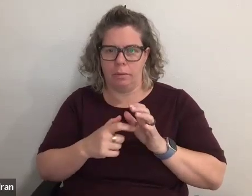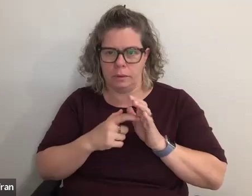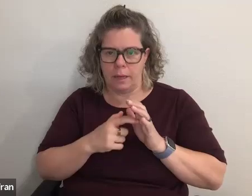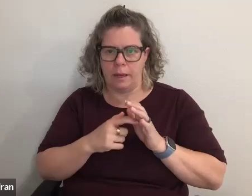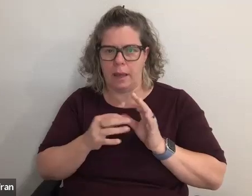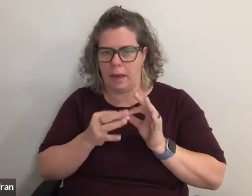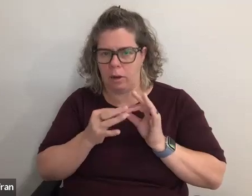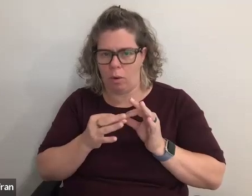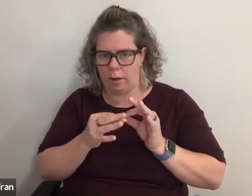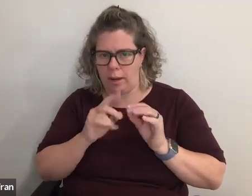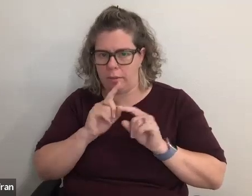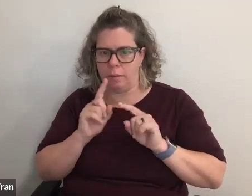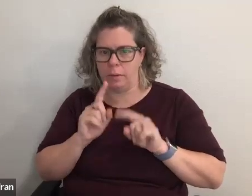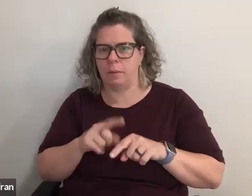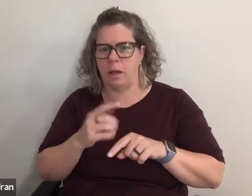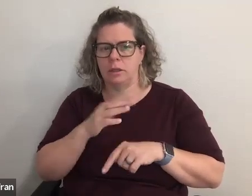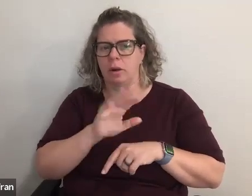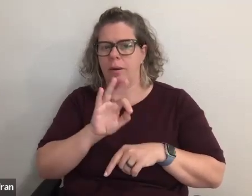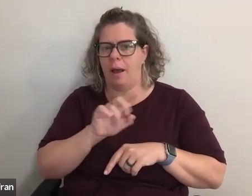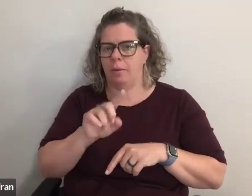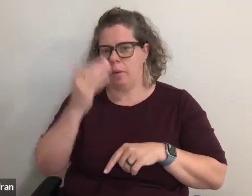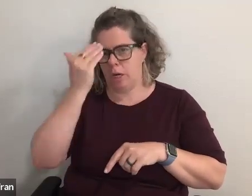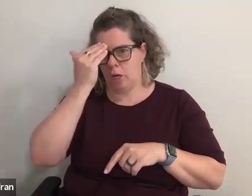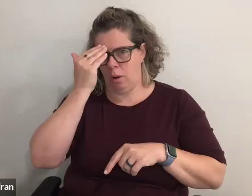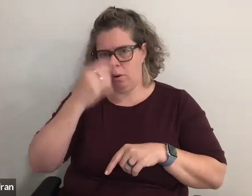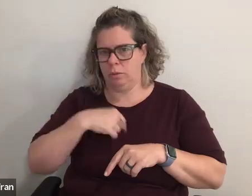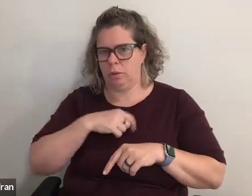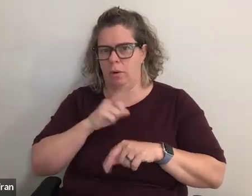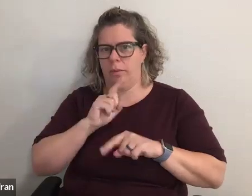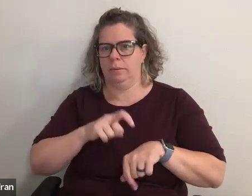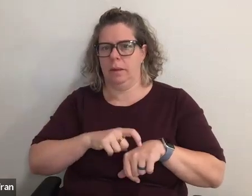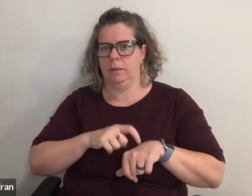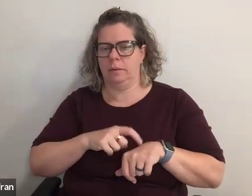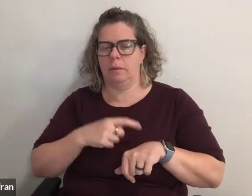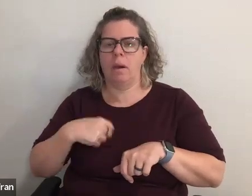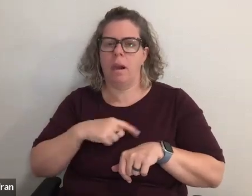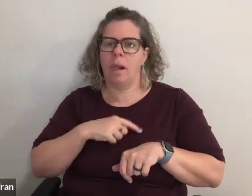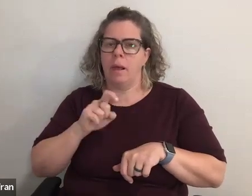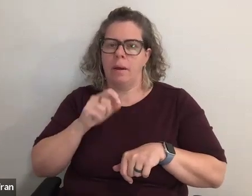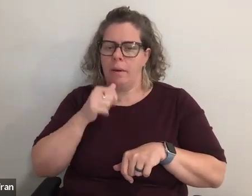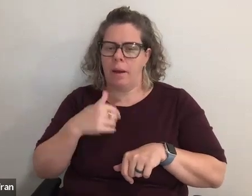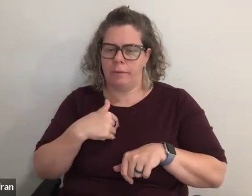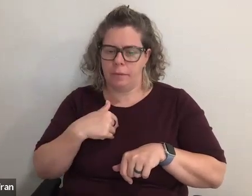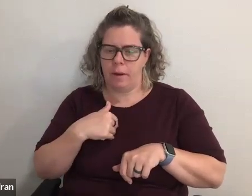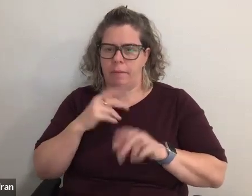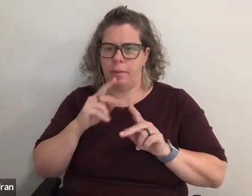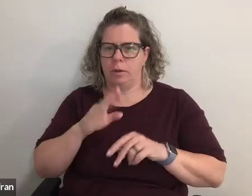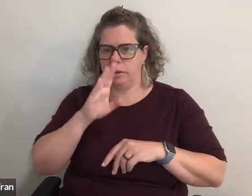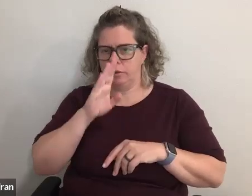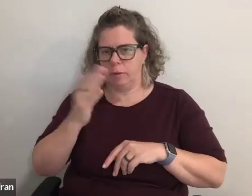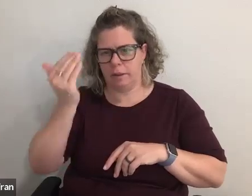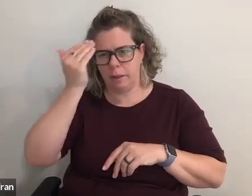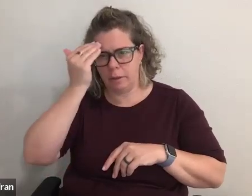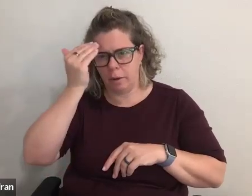we coordinate that response as we do the dispatch. Yep, we don't have to have somebody who directly knows, like a